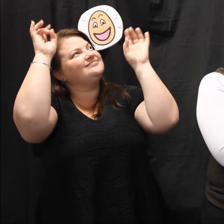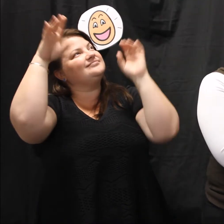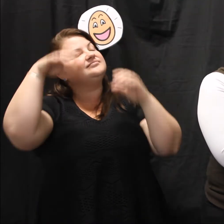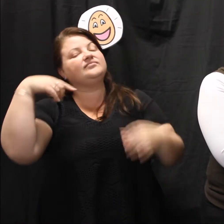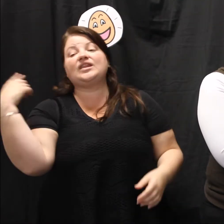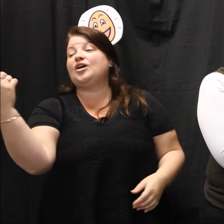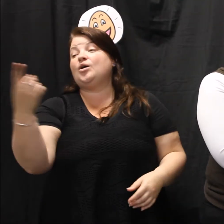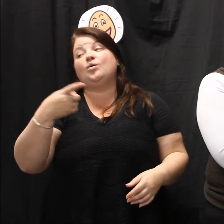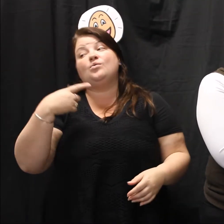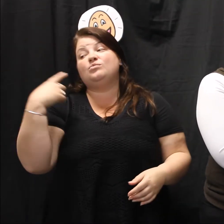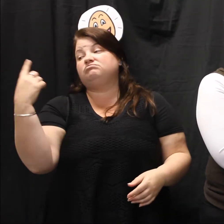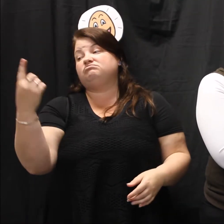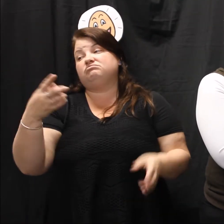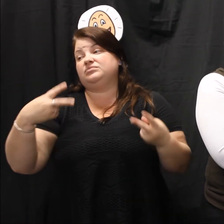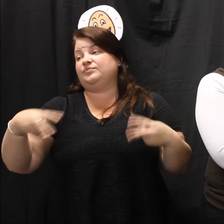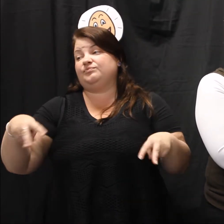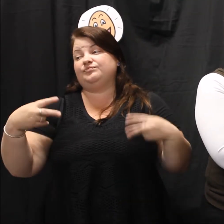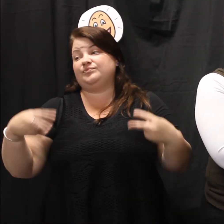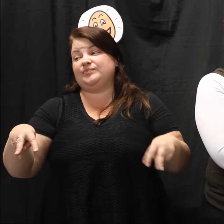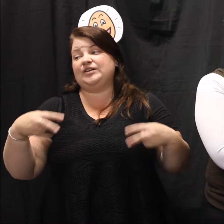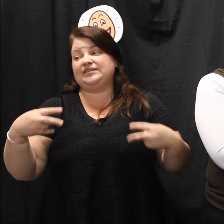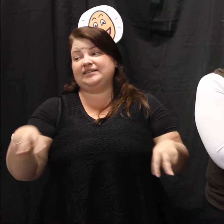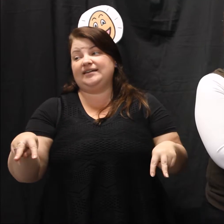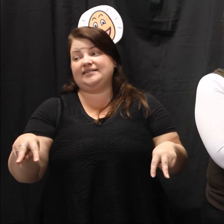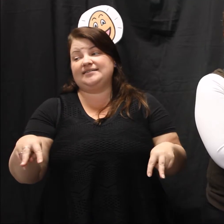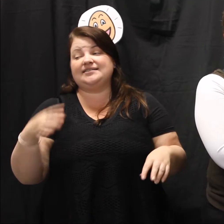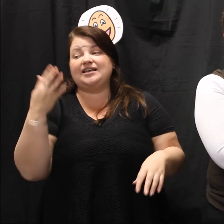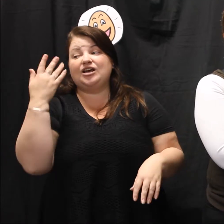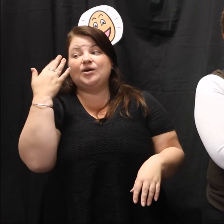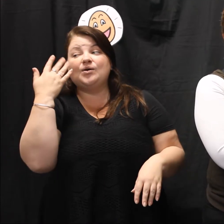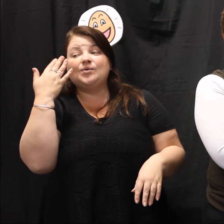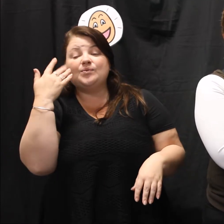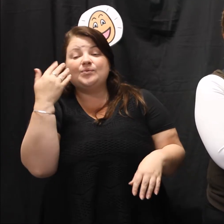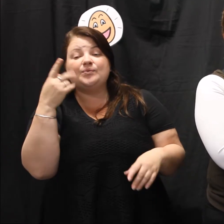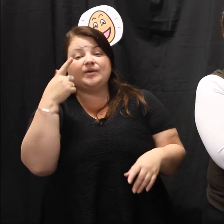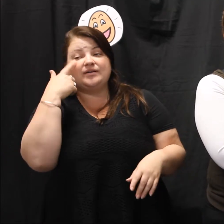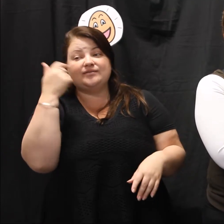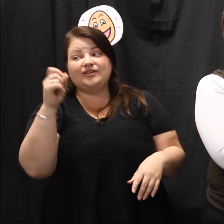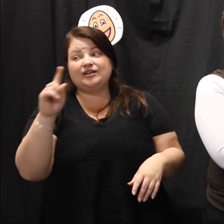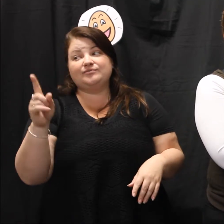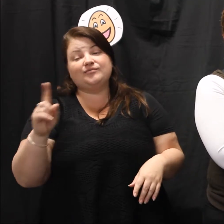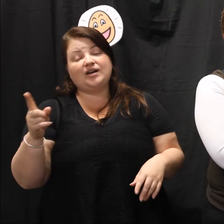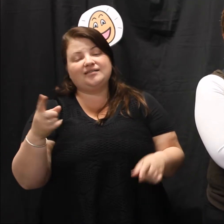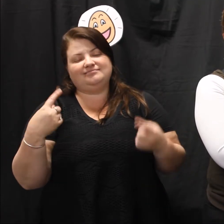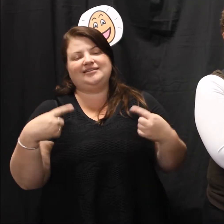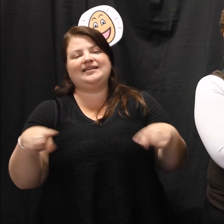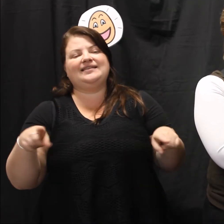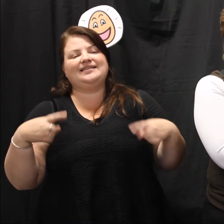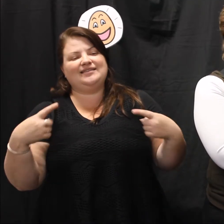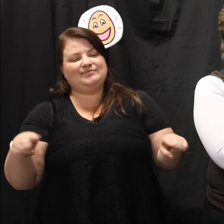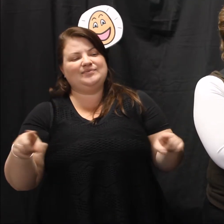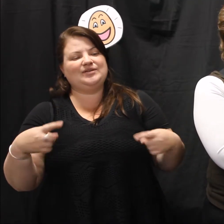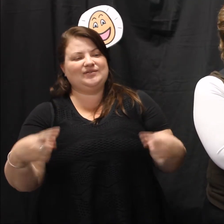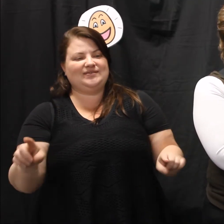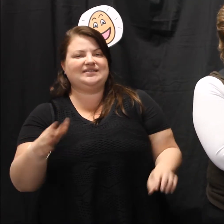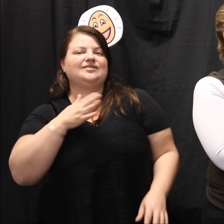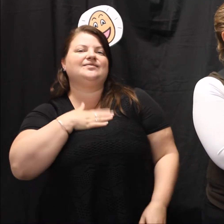can dance," he said, "when we find music that we